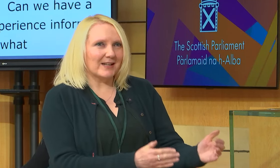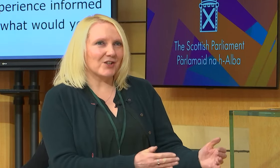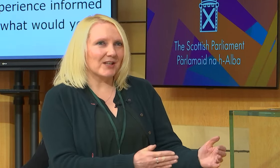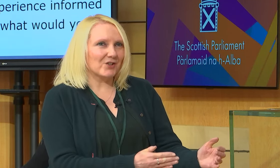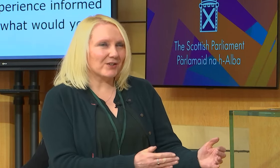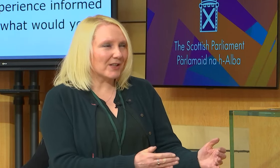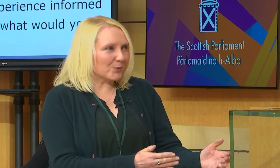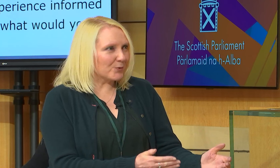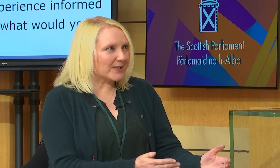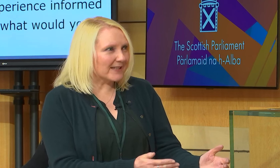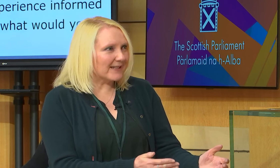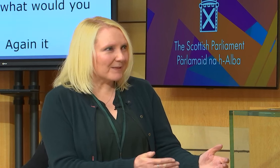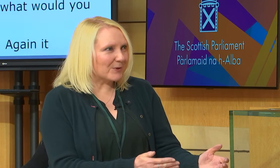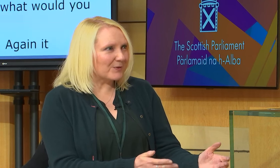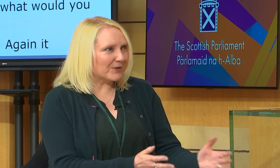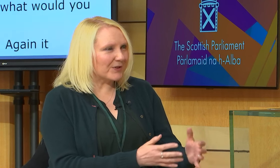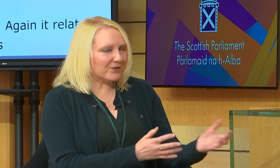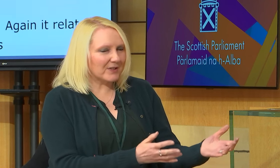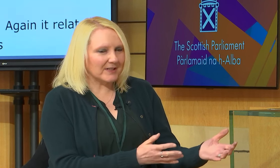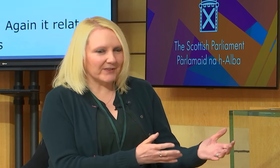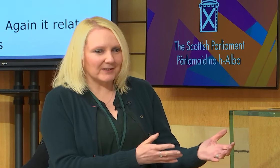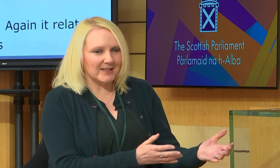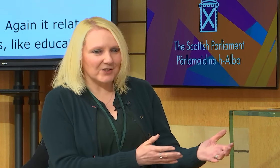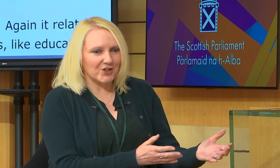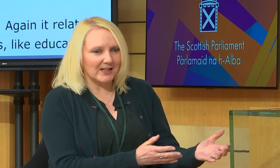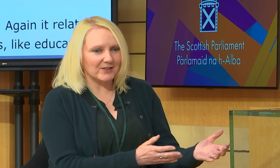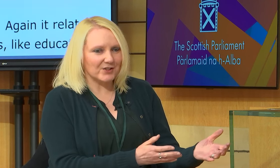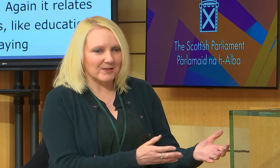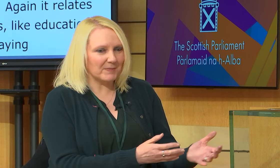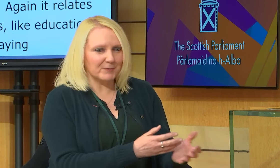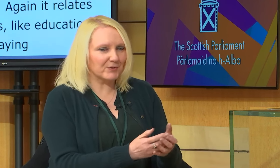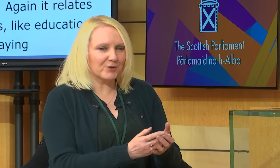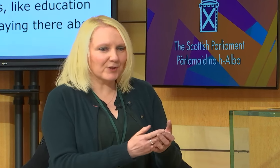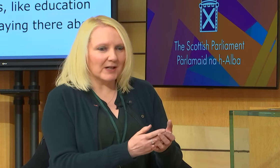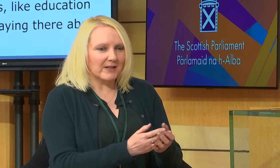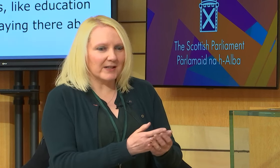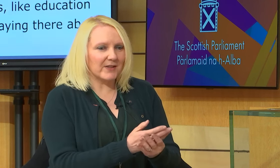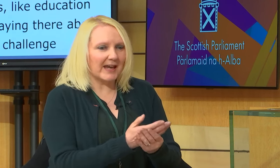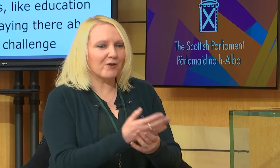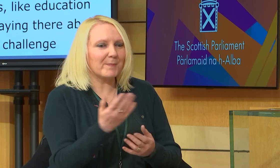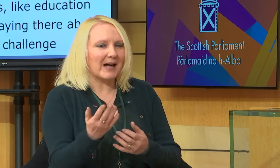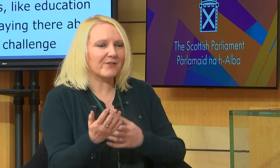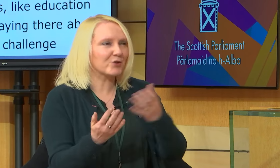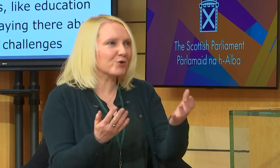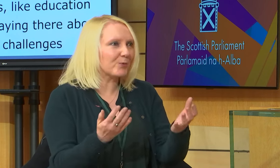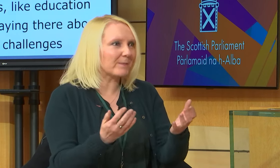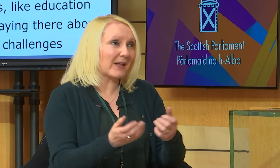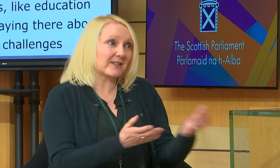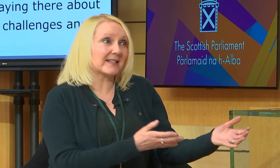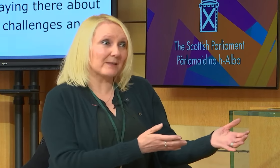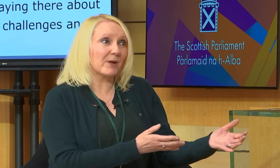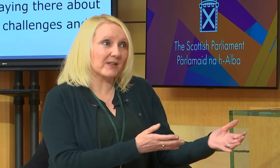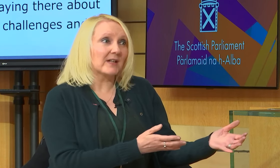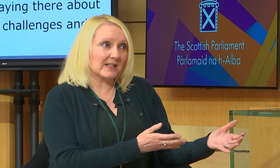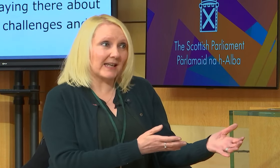like education and like what you were saying there about the difficulties and the challenges and people, you know, the health bath, the social work bath,